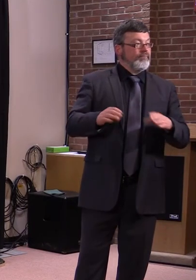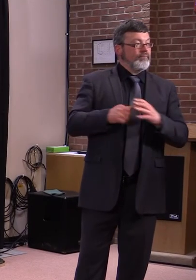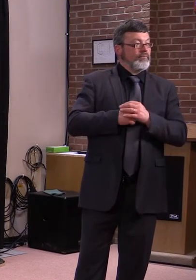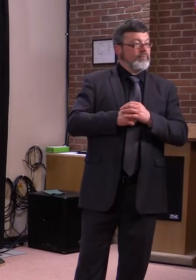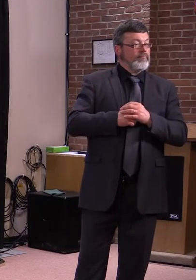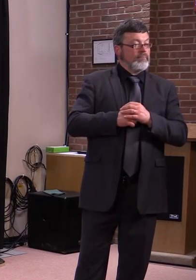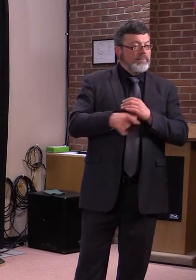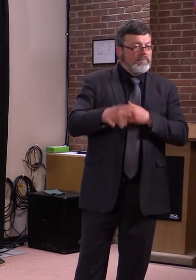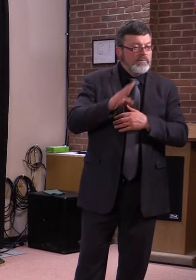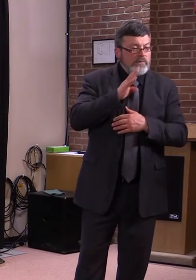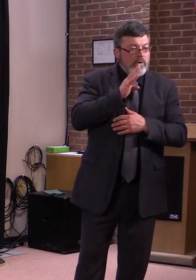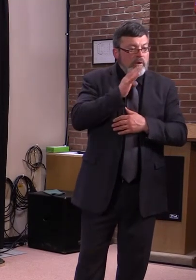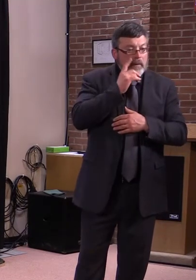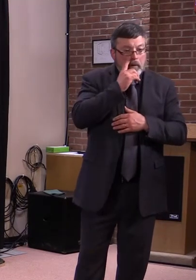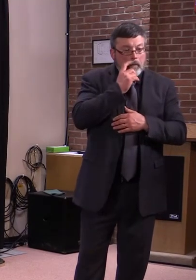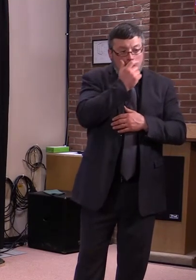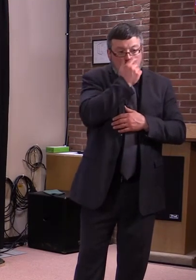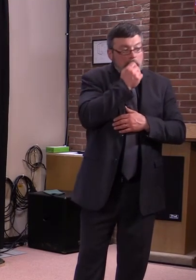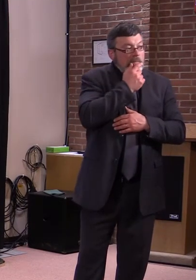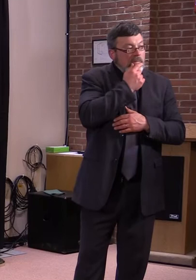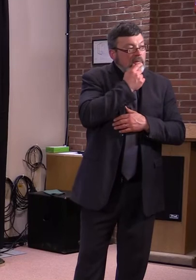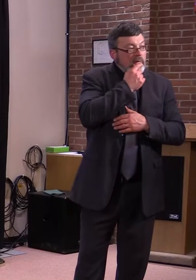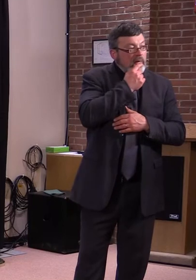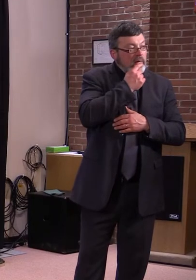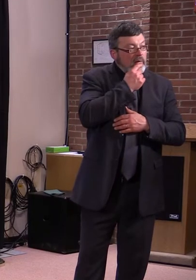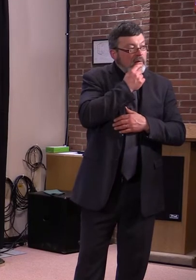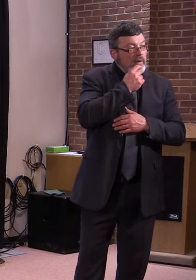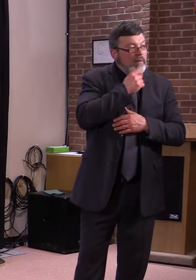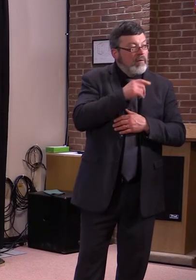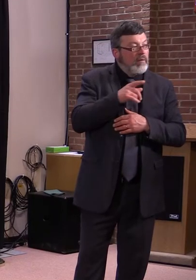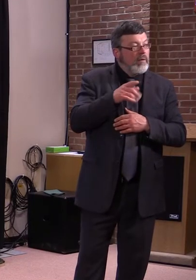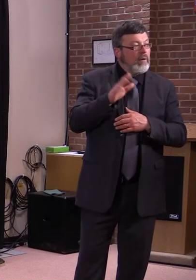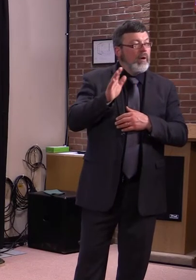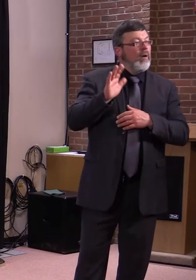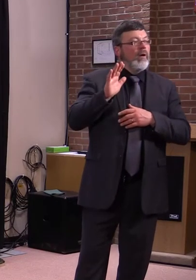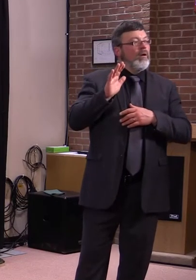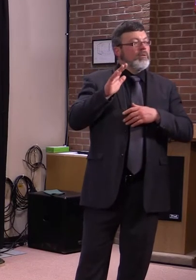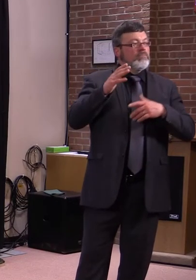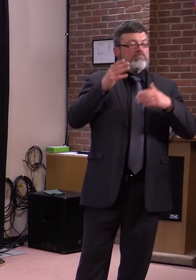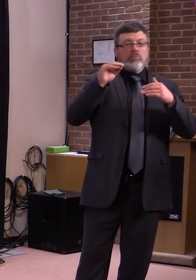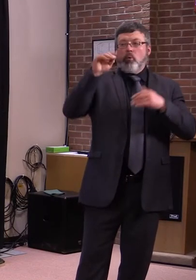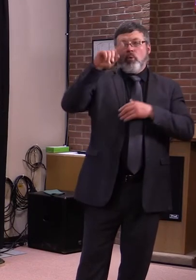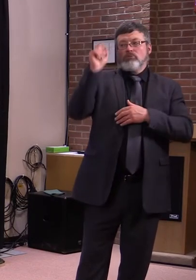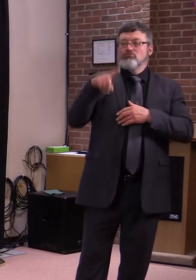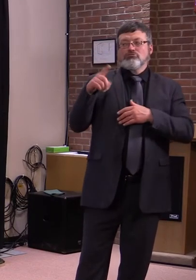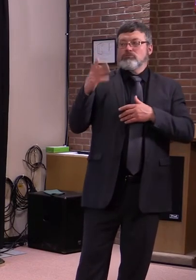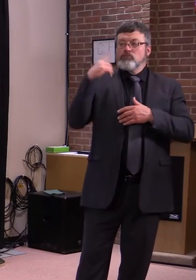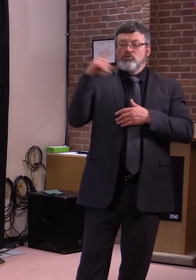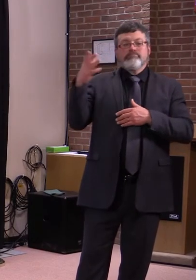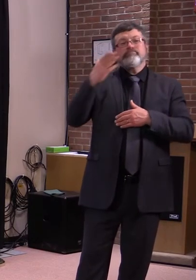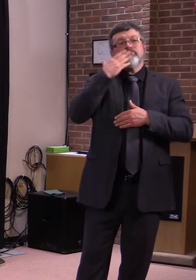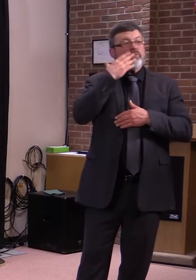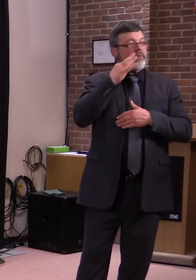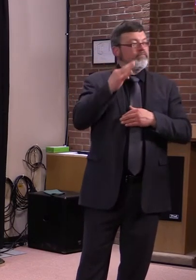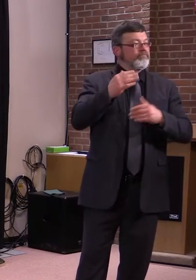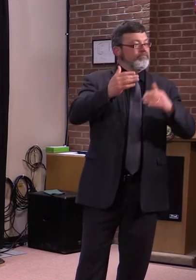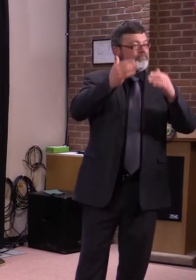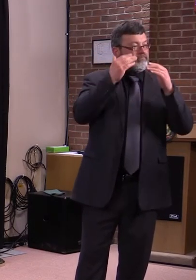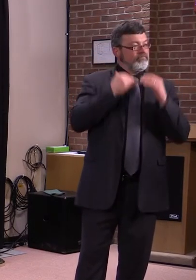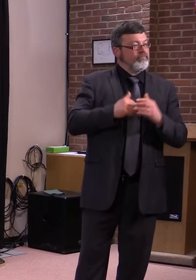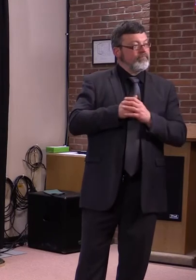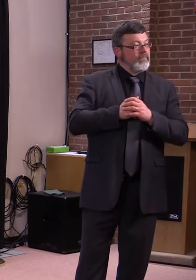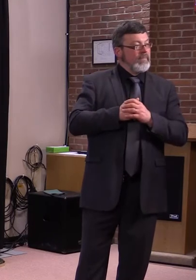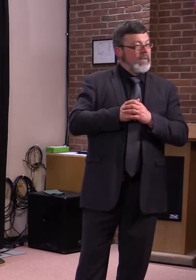Those of us in the Northeast Kingdom don't have any questions. Thank you. Thank you, Ed.